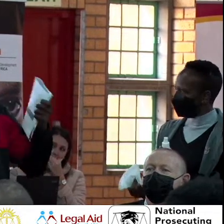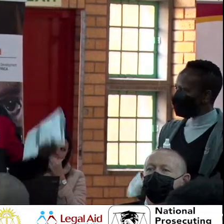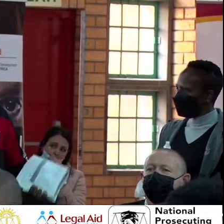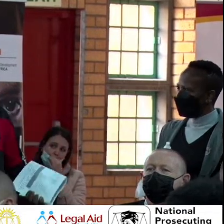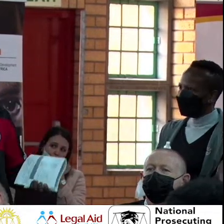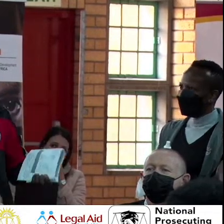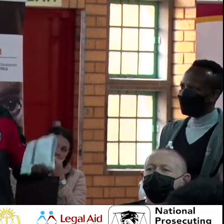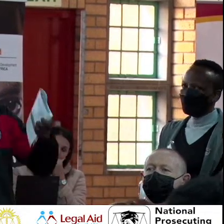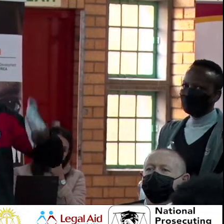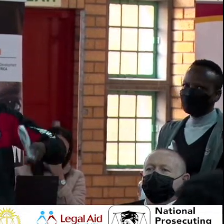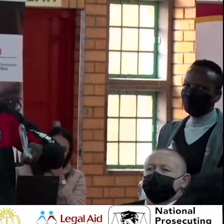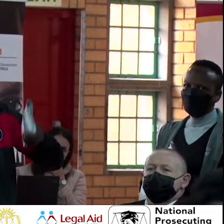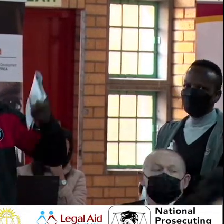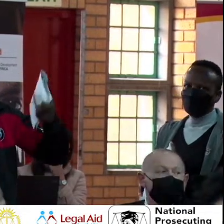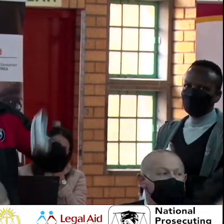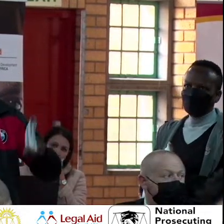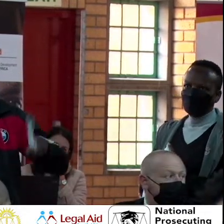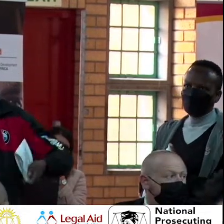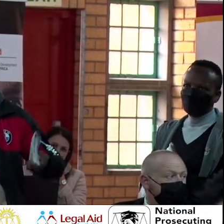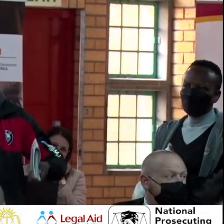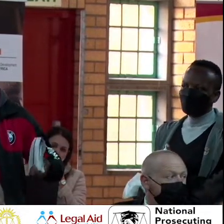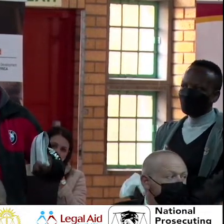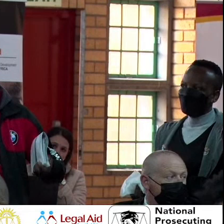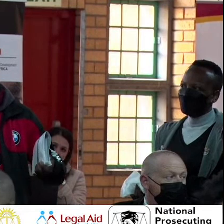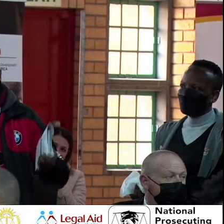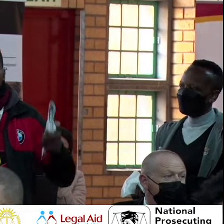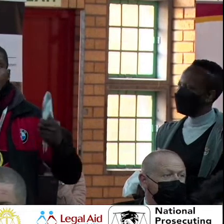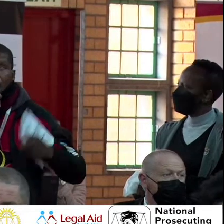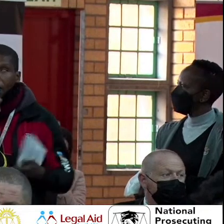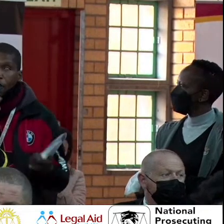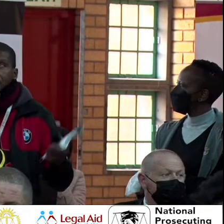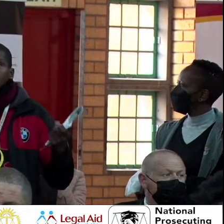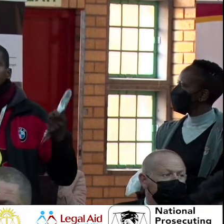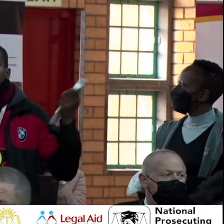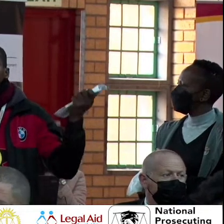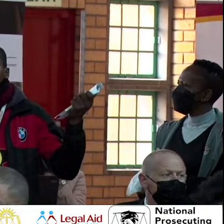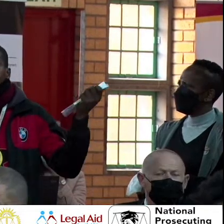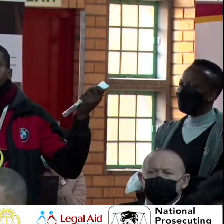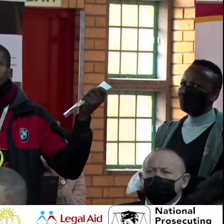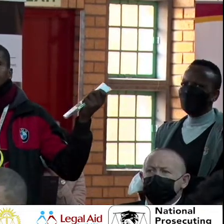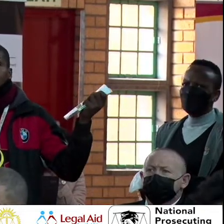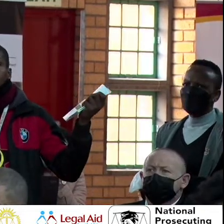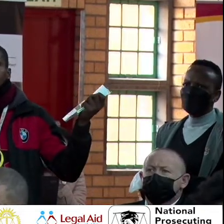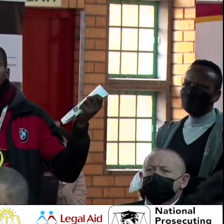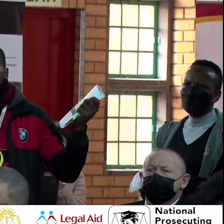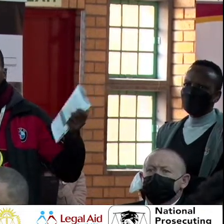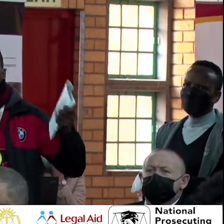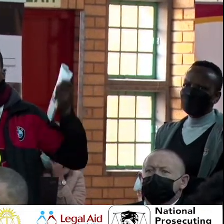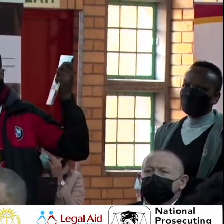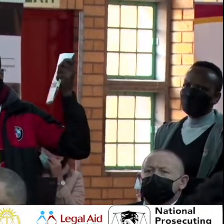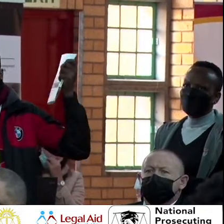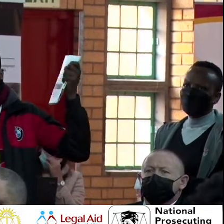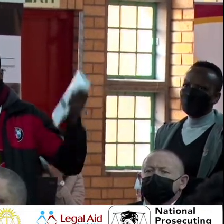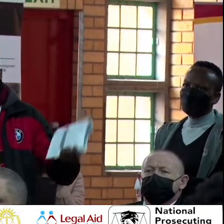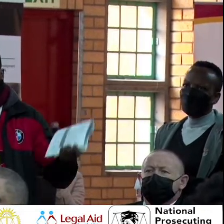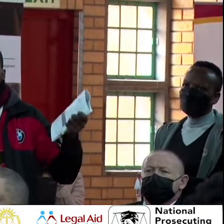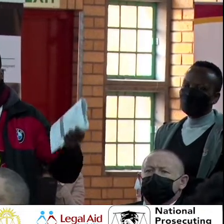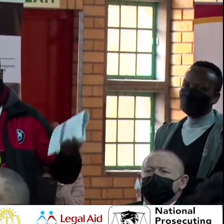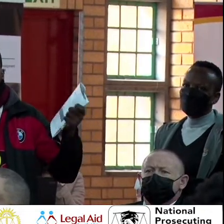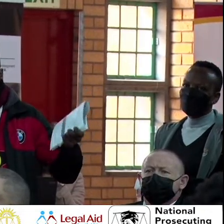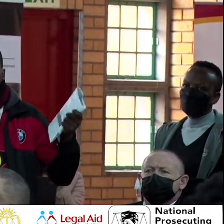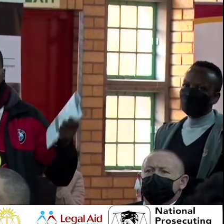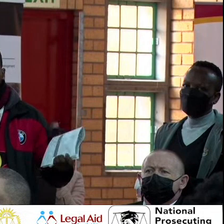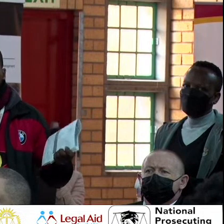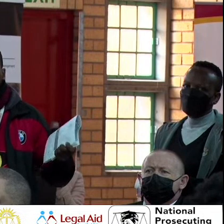as an itinerary we don't receive proper information. Because, like for example, I will make a typical example. The former